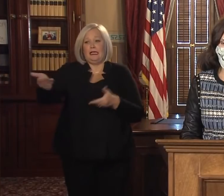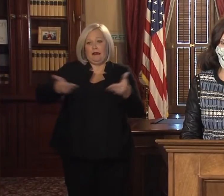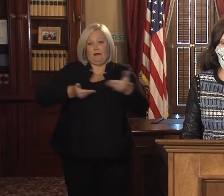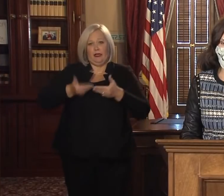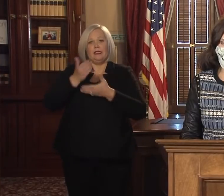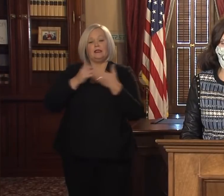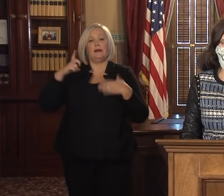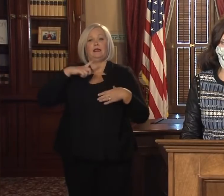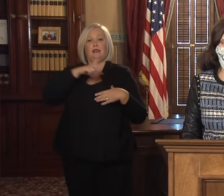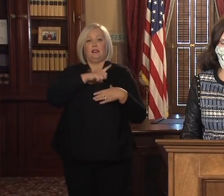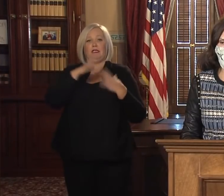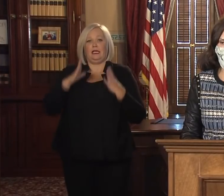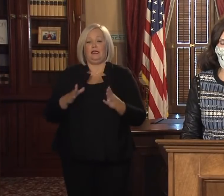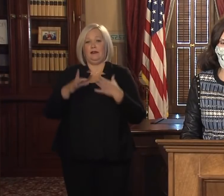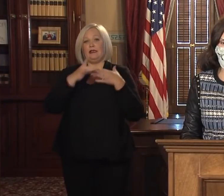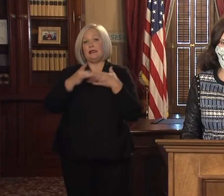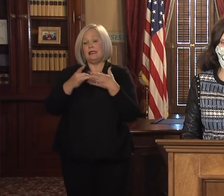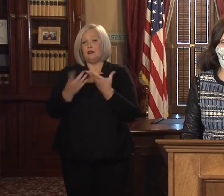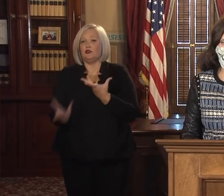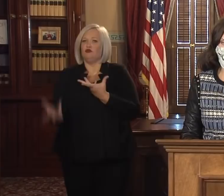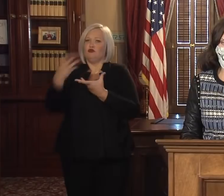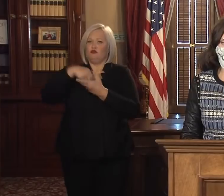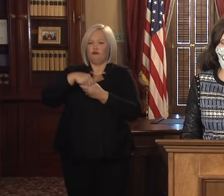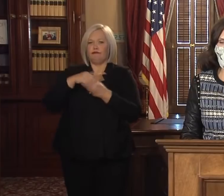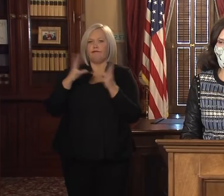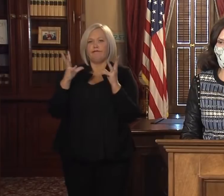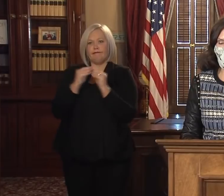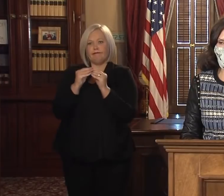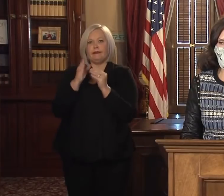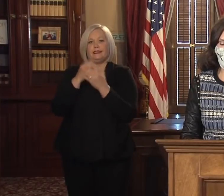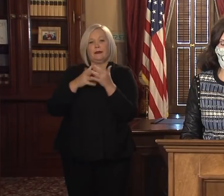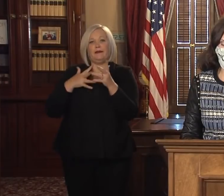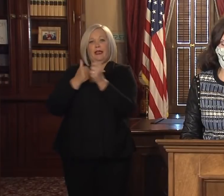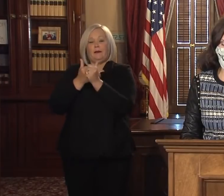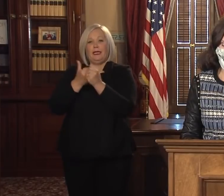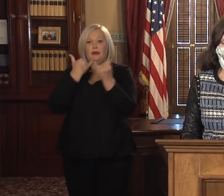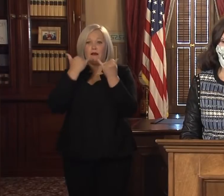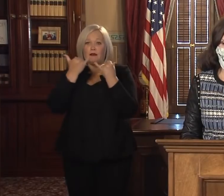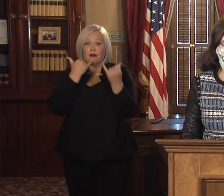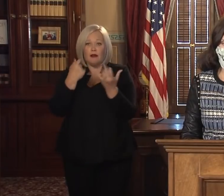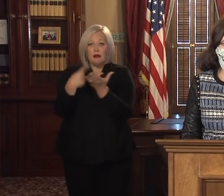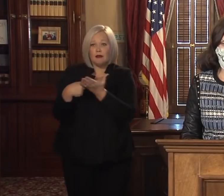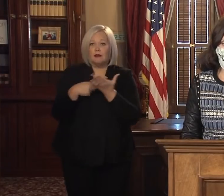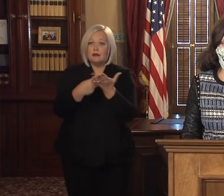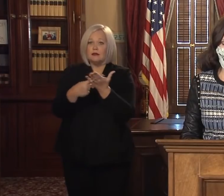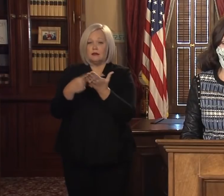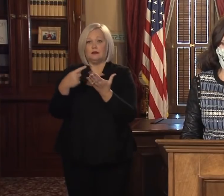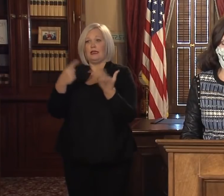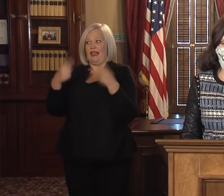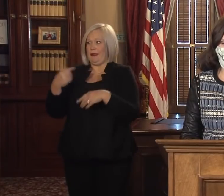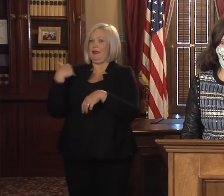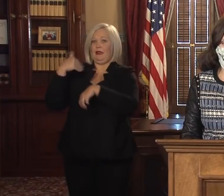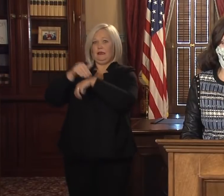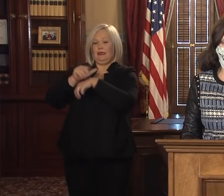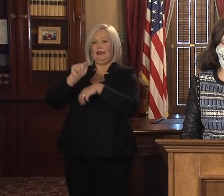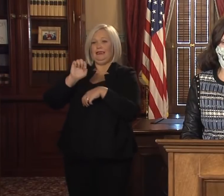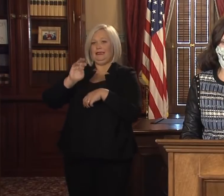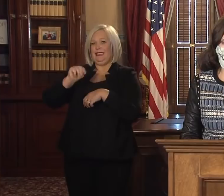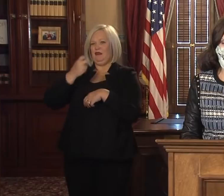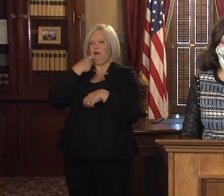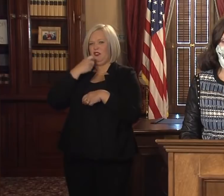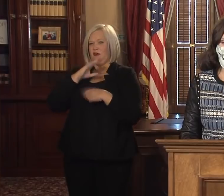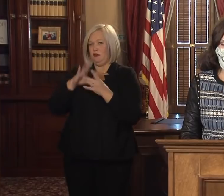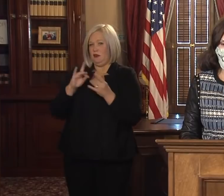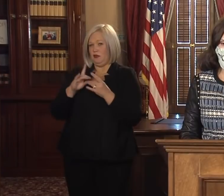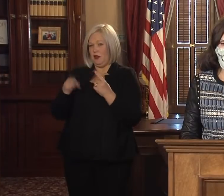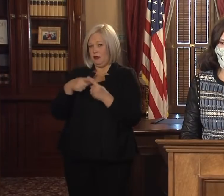legislative leaders to participate in some of the update calls that we have We had one last night that Tim just referred to,